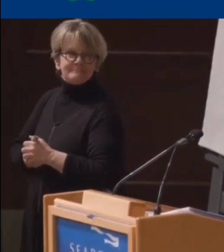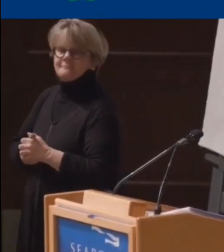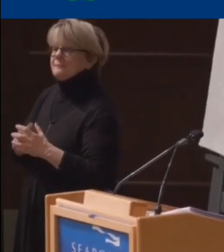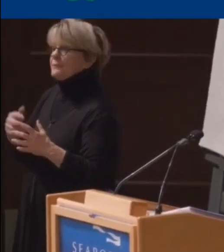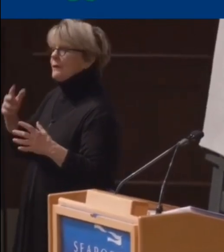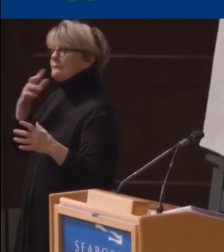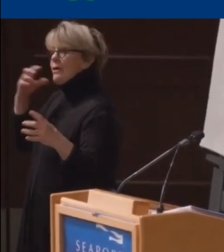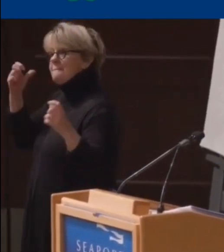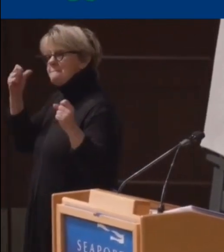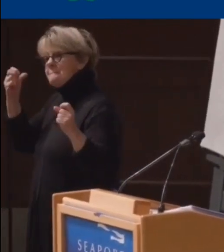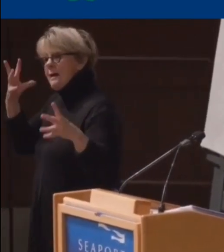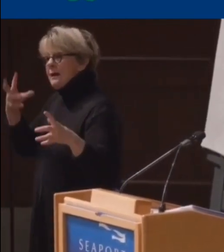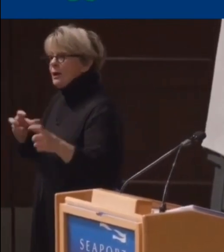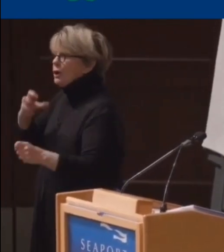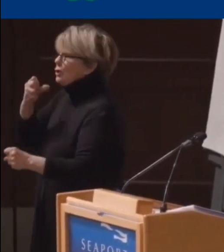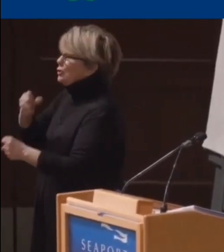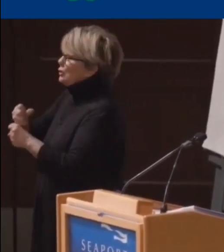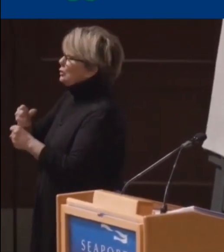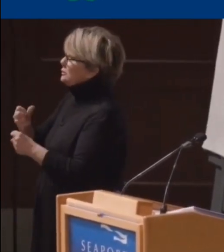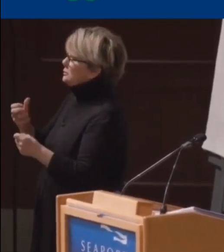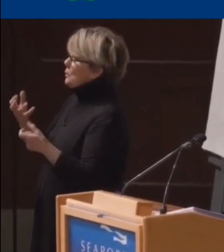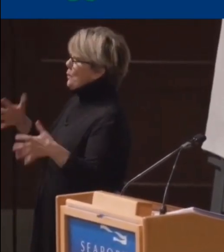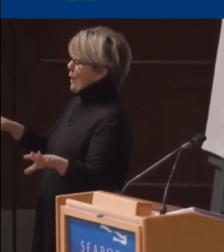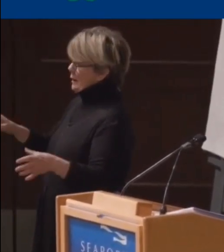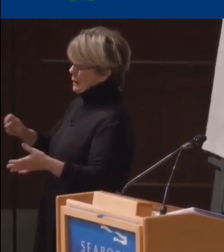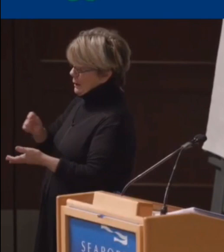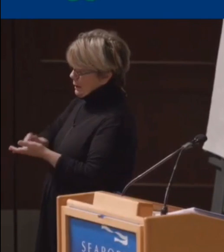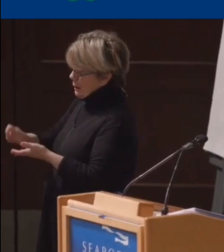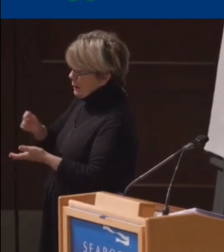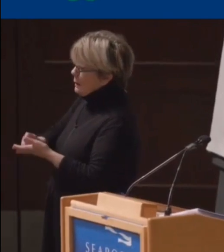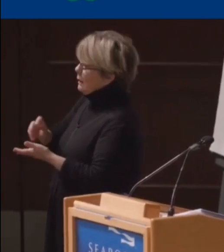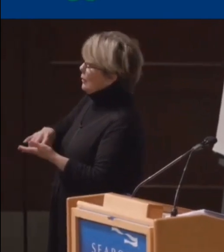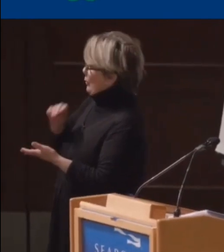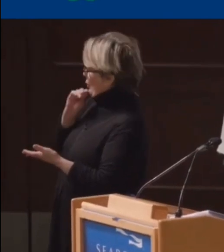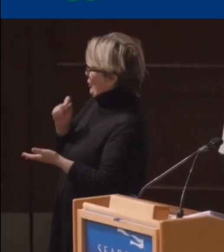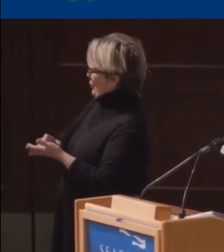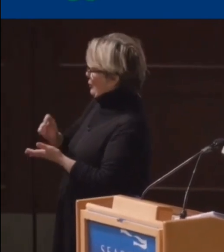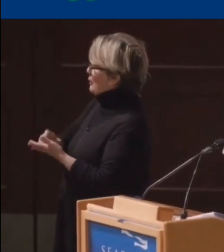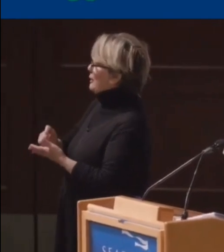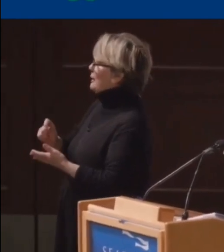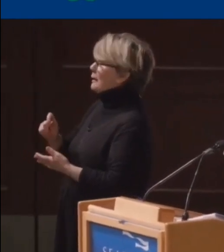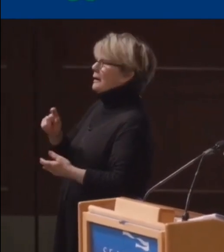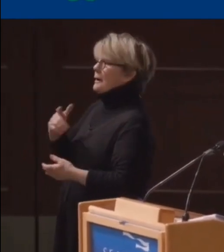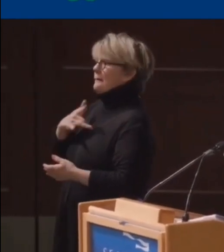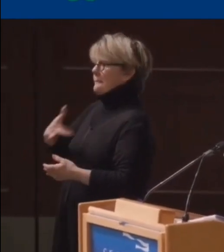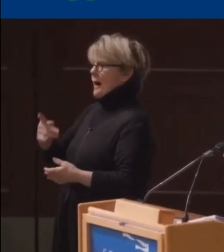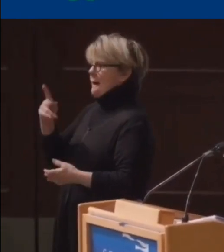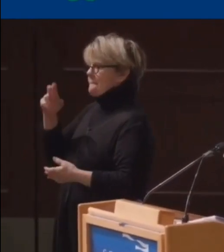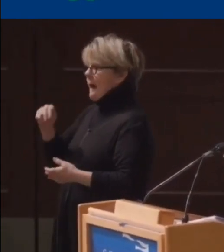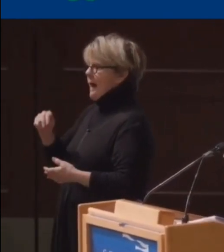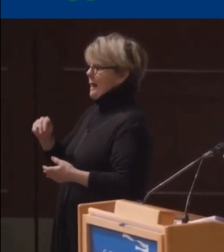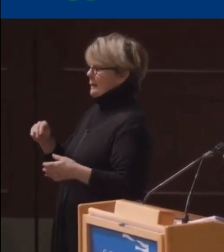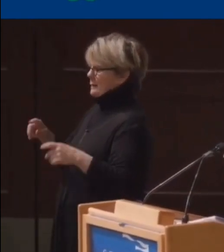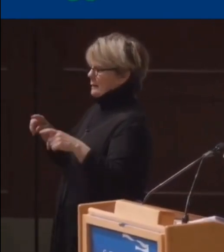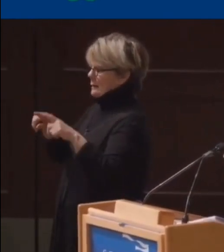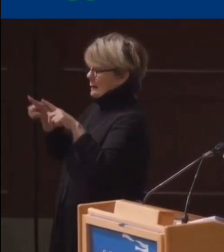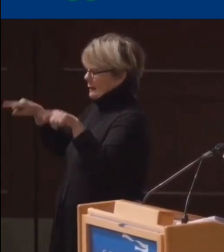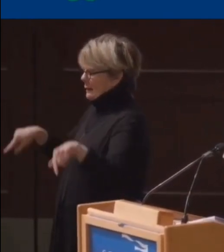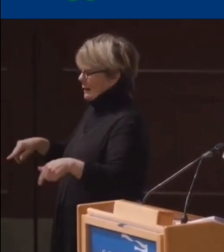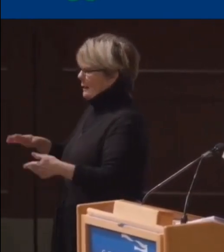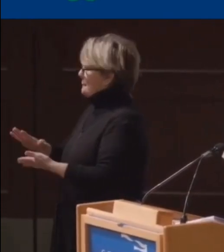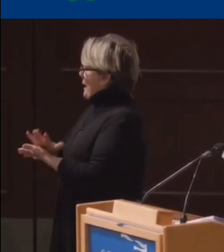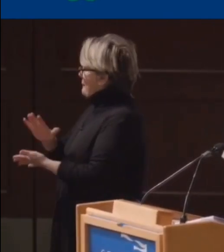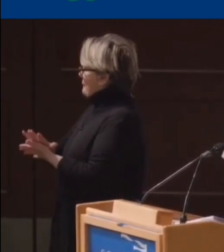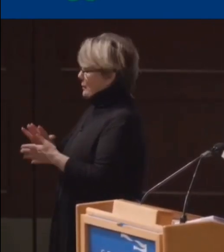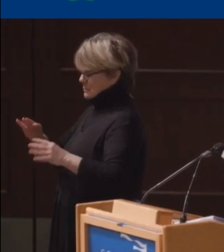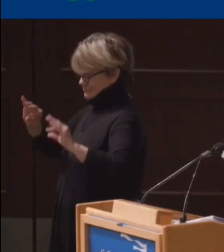For many years, once I learned to write, you could often find me with a pen, markers, and paper. I would make